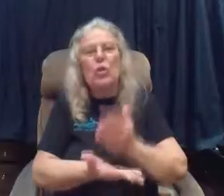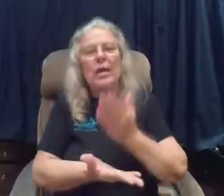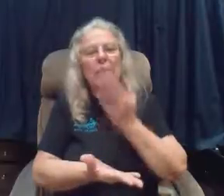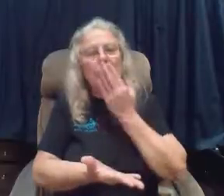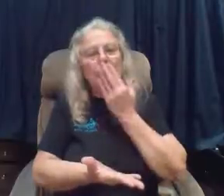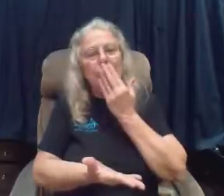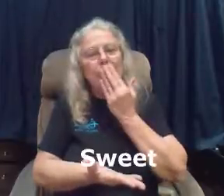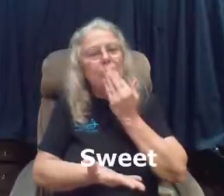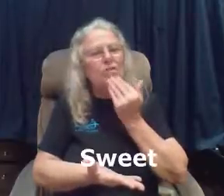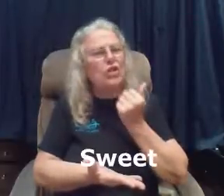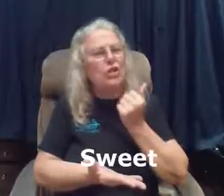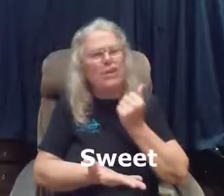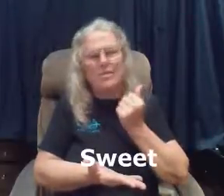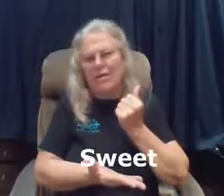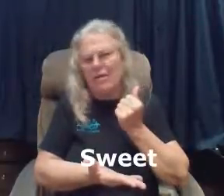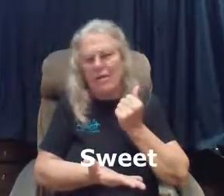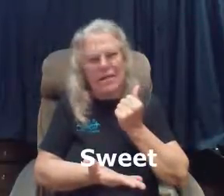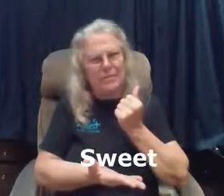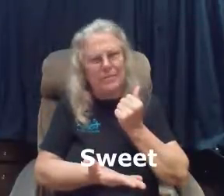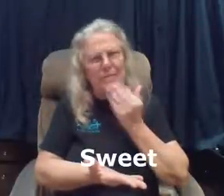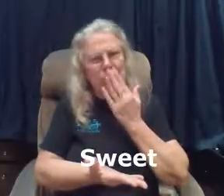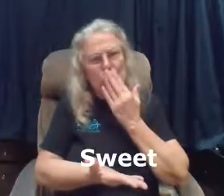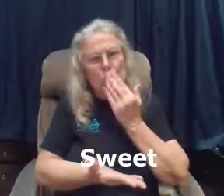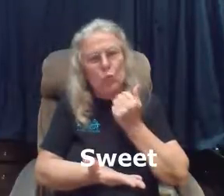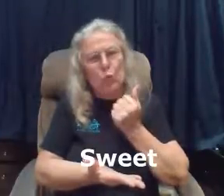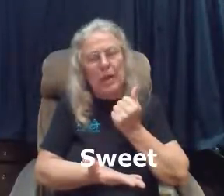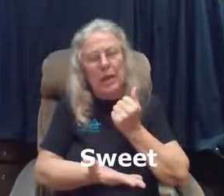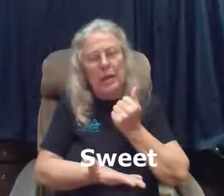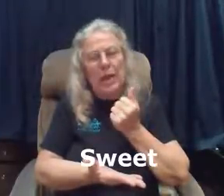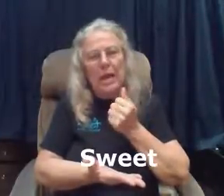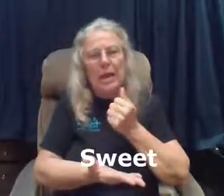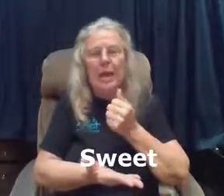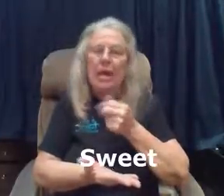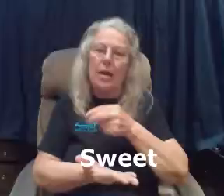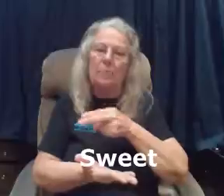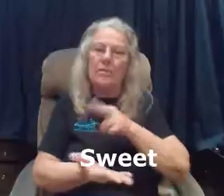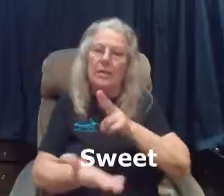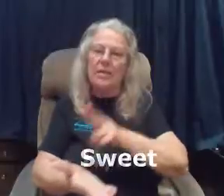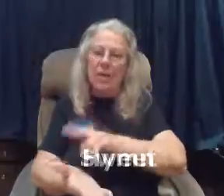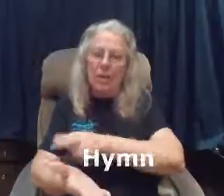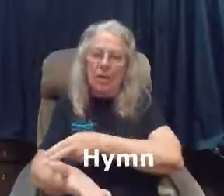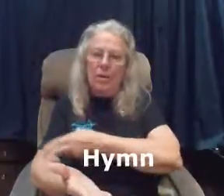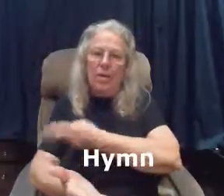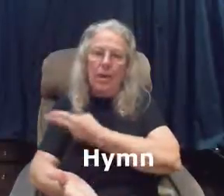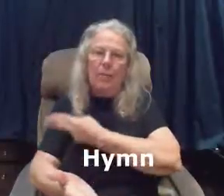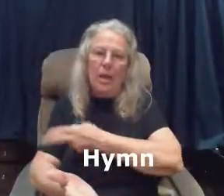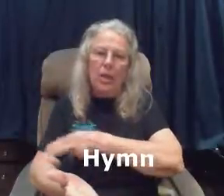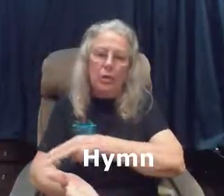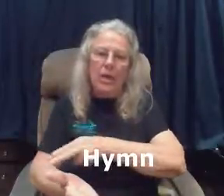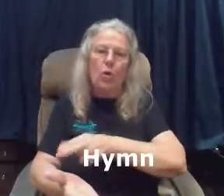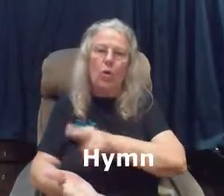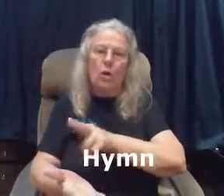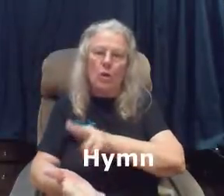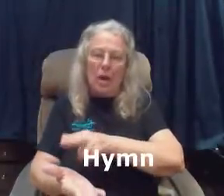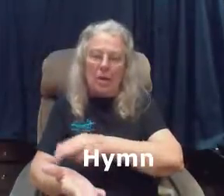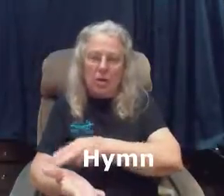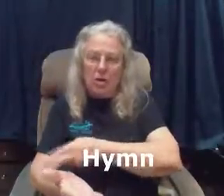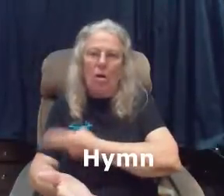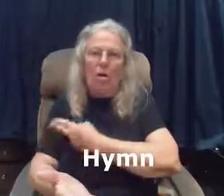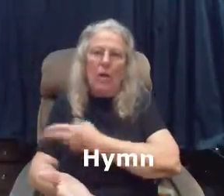Sweet, good things off the lips. Sweet hymns is like a melody or a song.